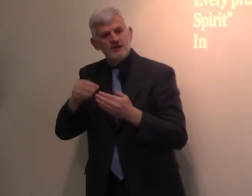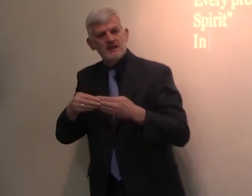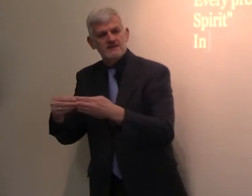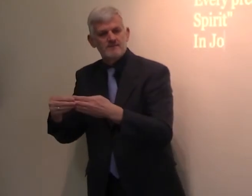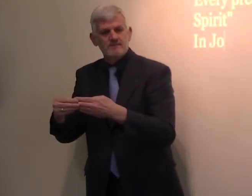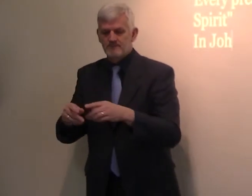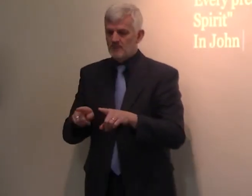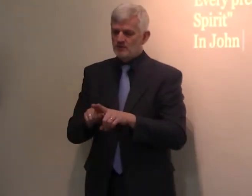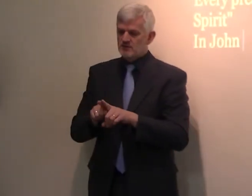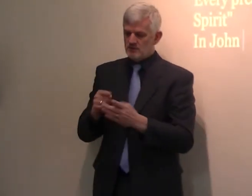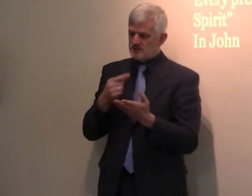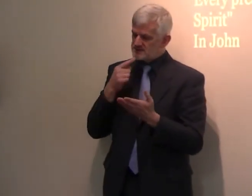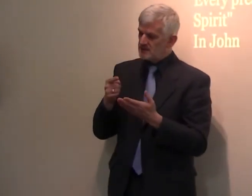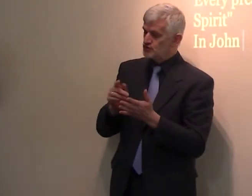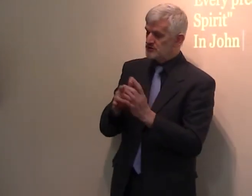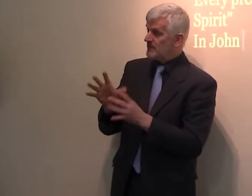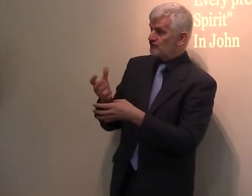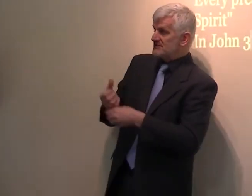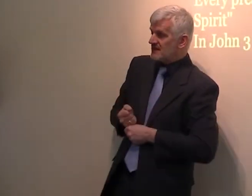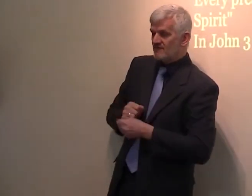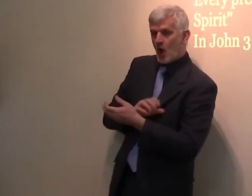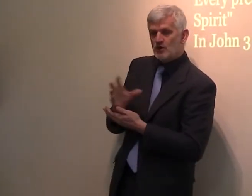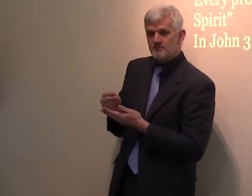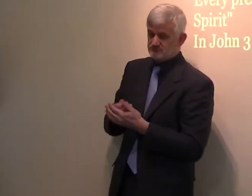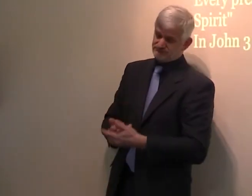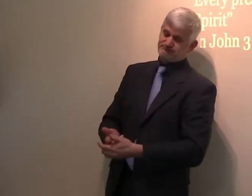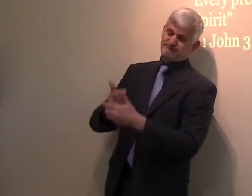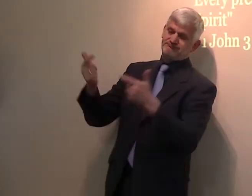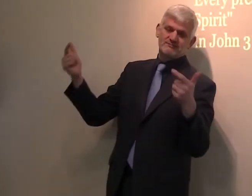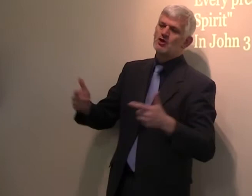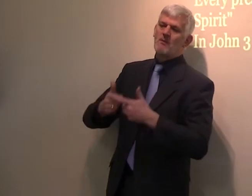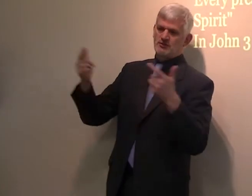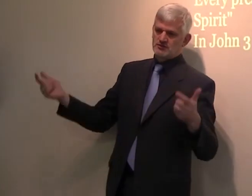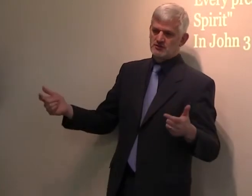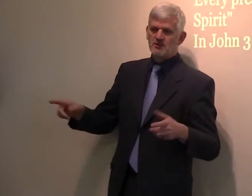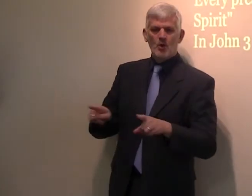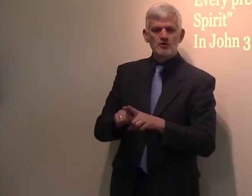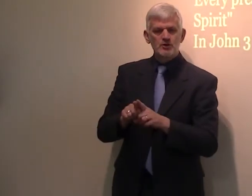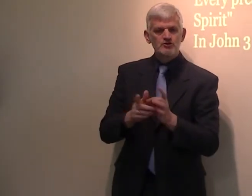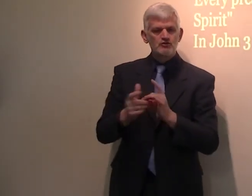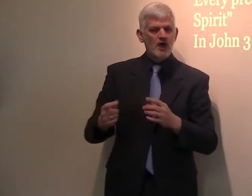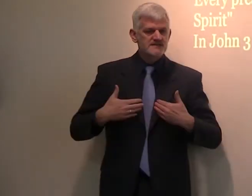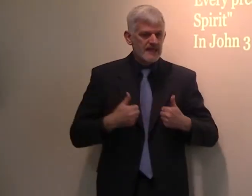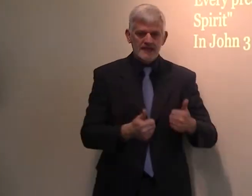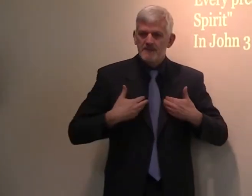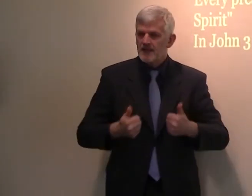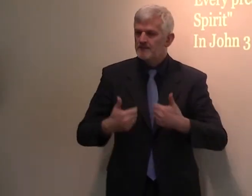Spirit without measure. All the Lord's healings, he performed them by the power of the Holy Spirit